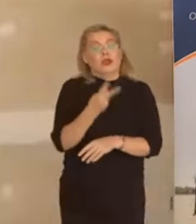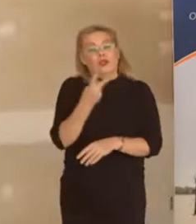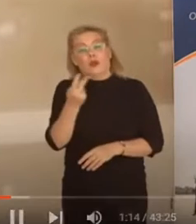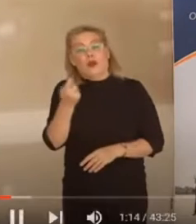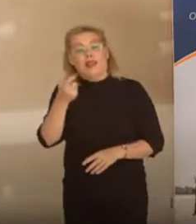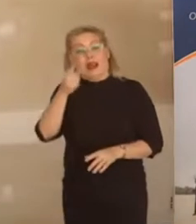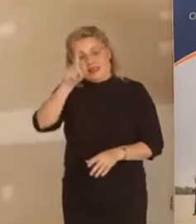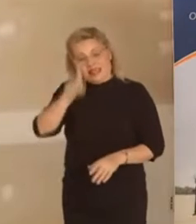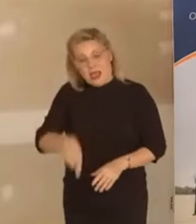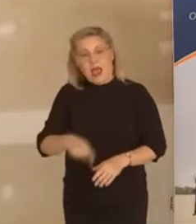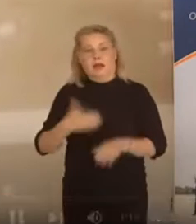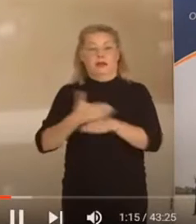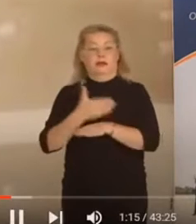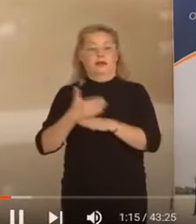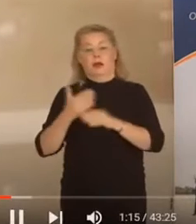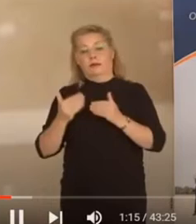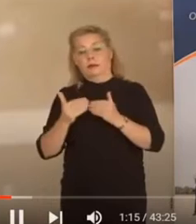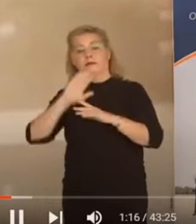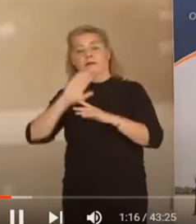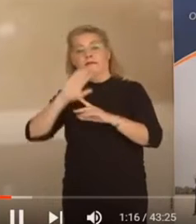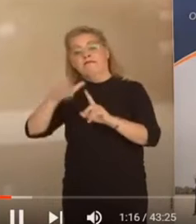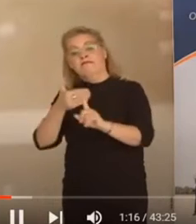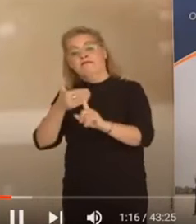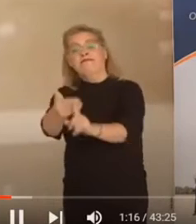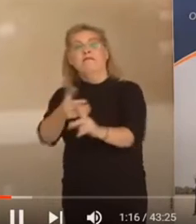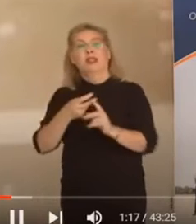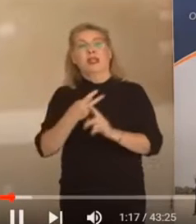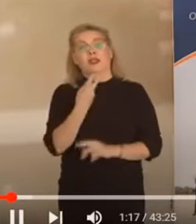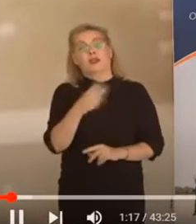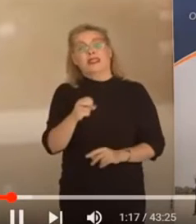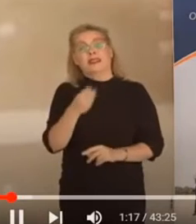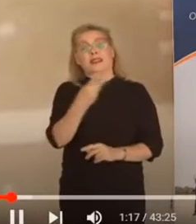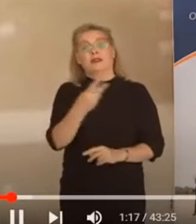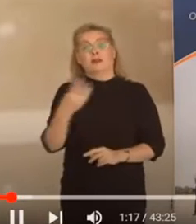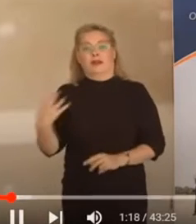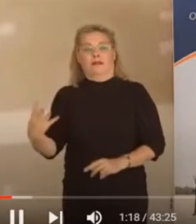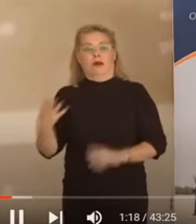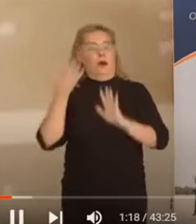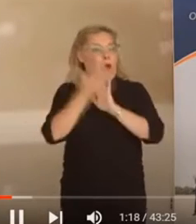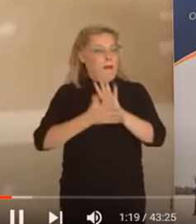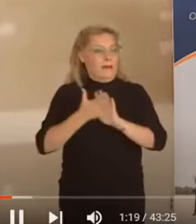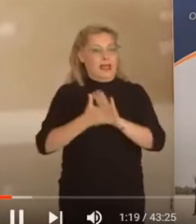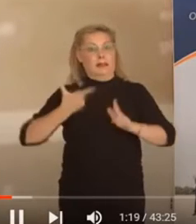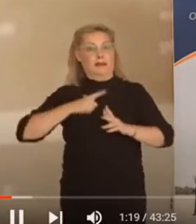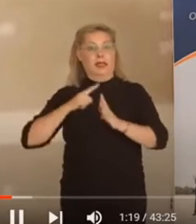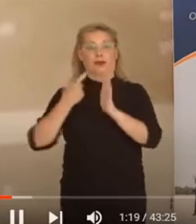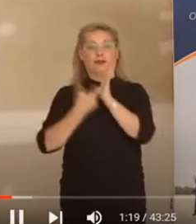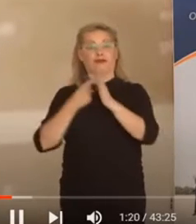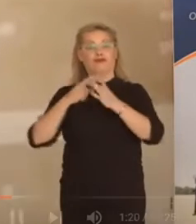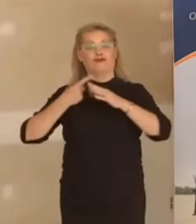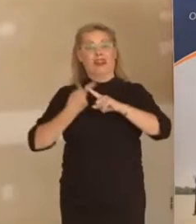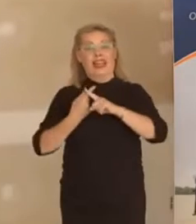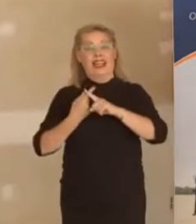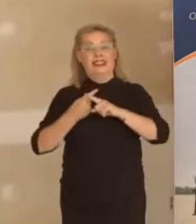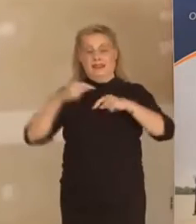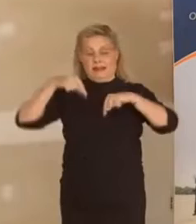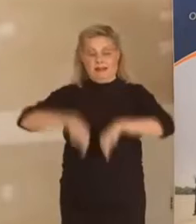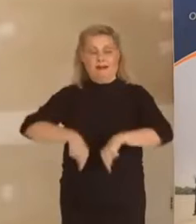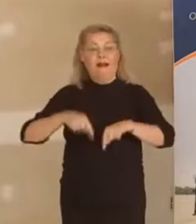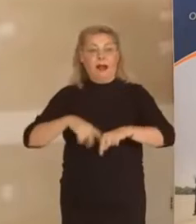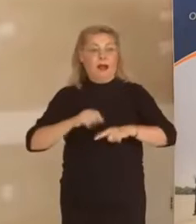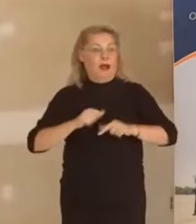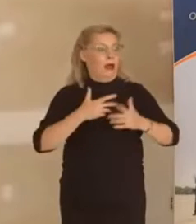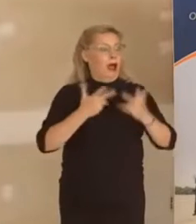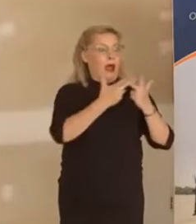jobs boom, jobs take off right across our state. And it is an indication of the confidence